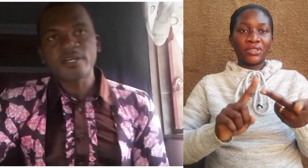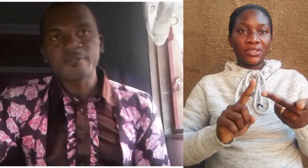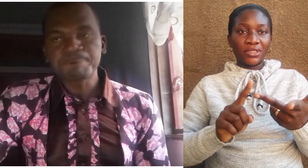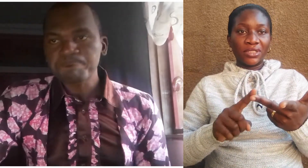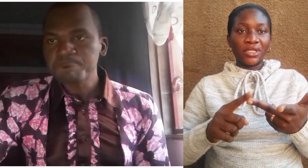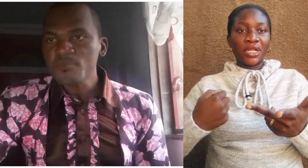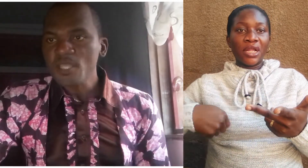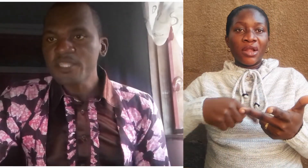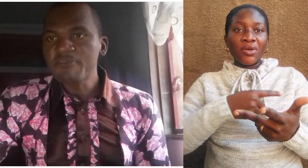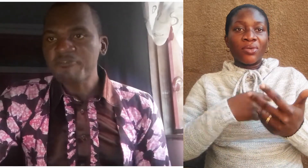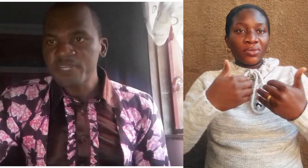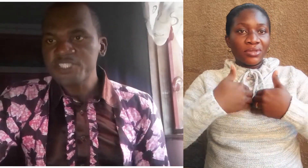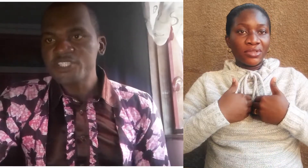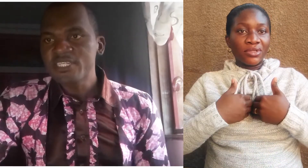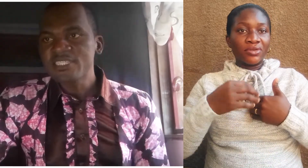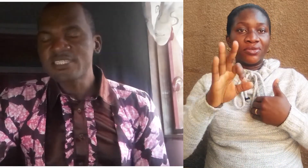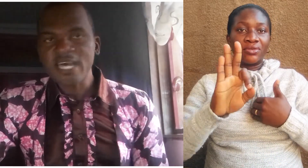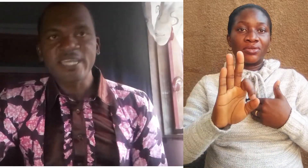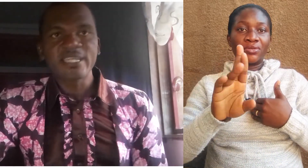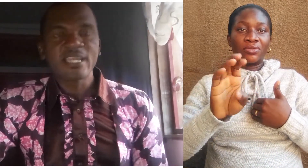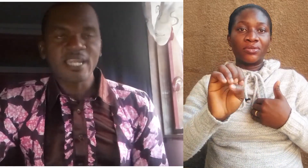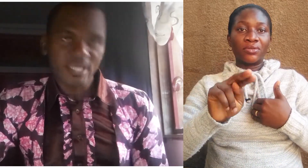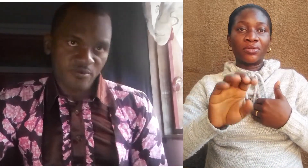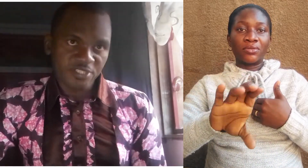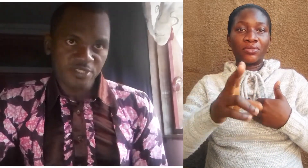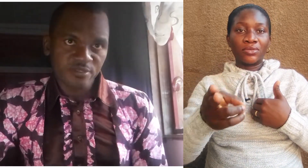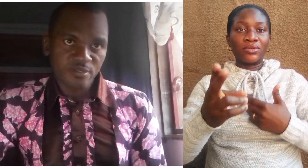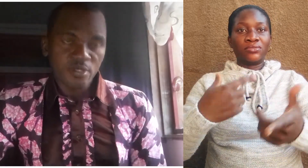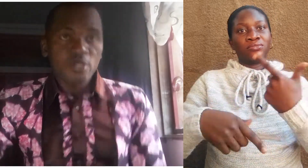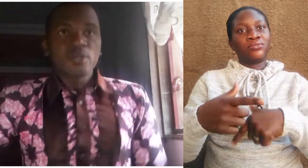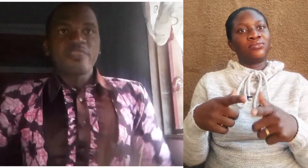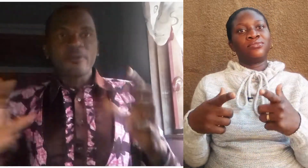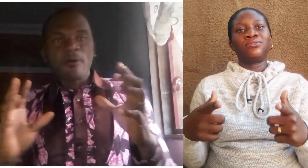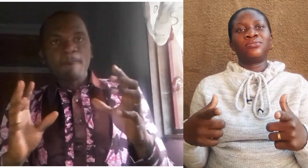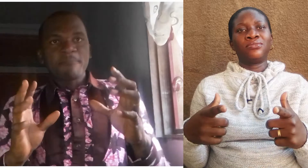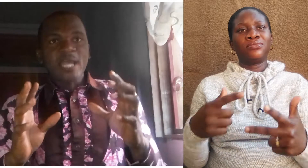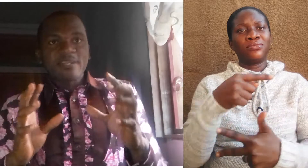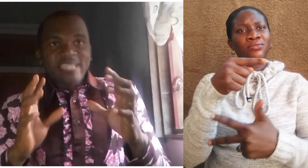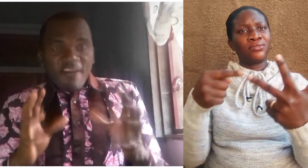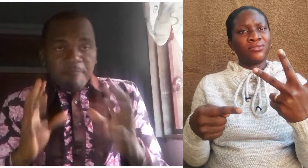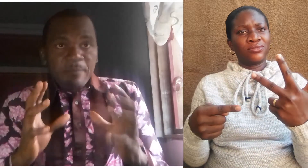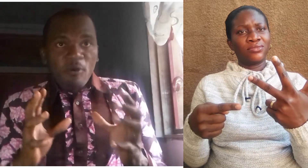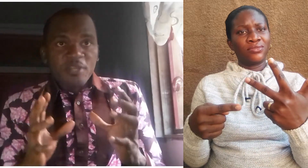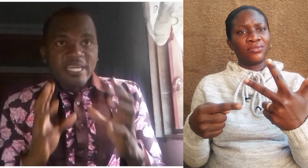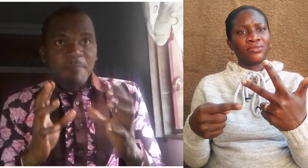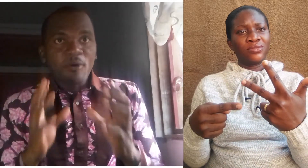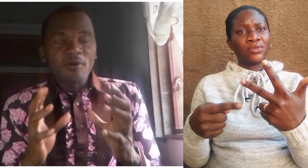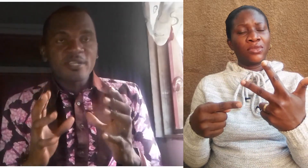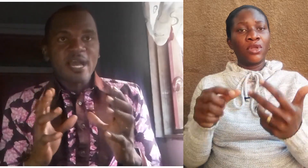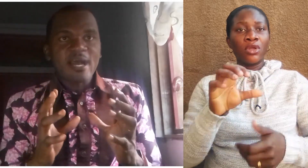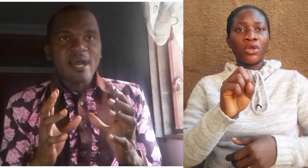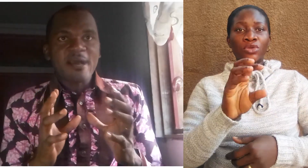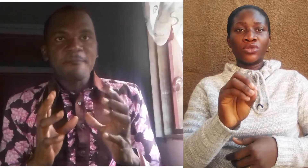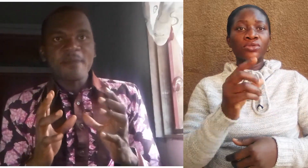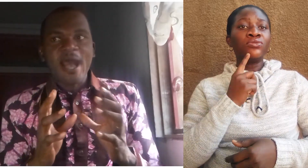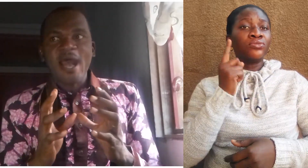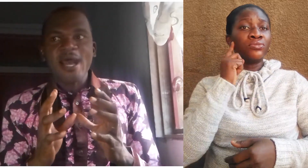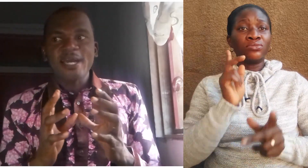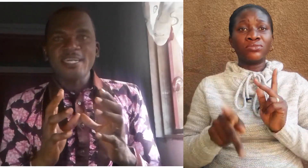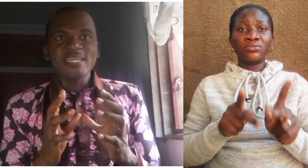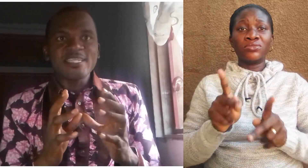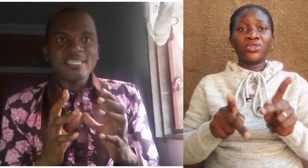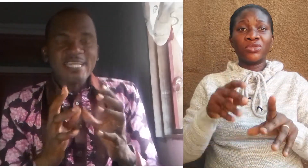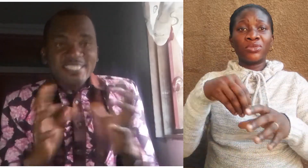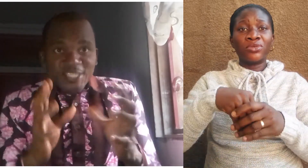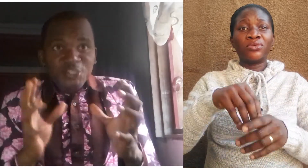the French Sign Language. So Now, deaf people in Gabon